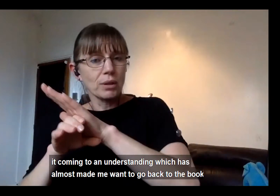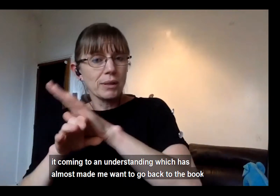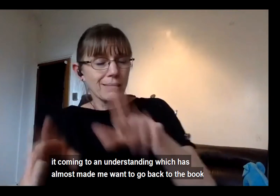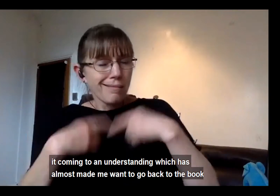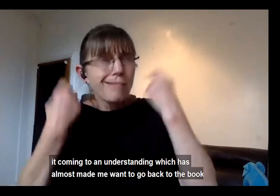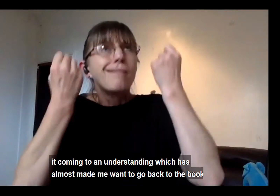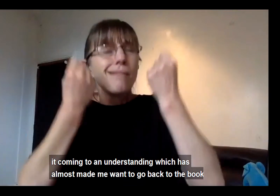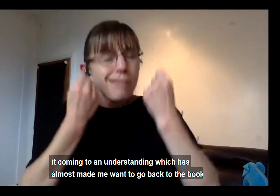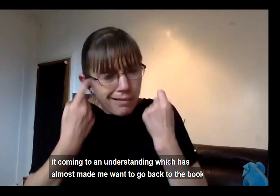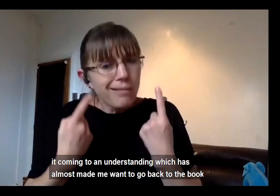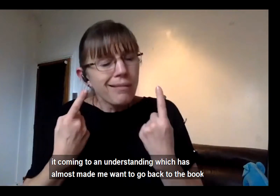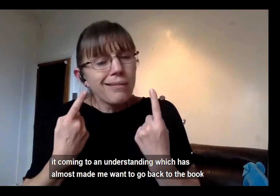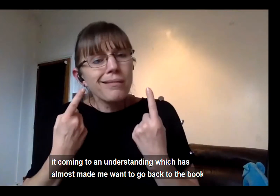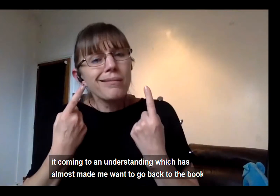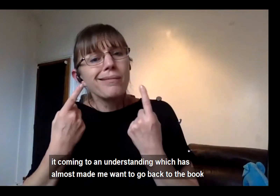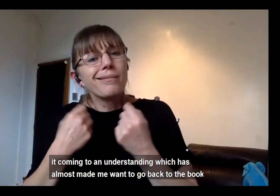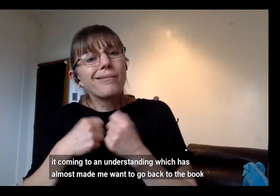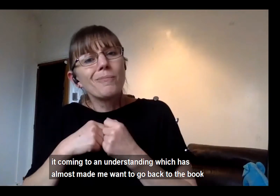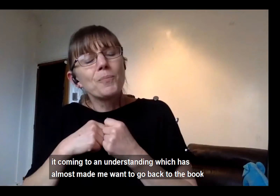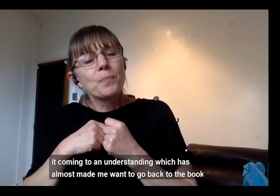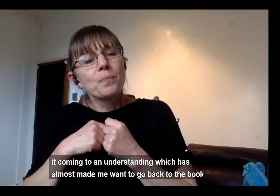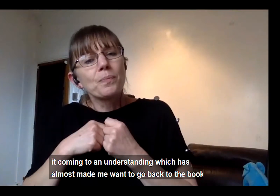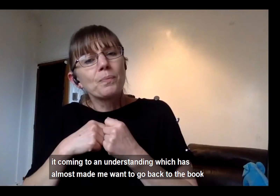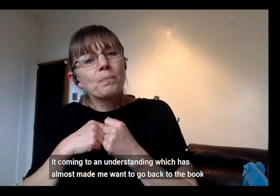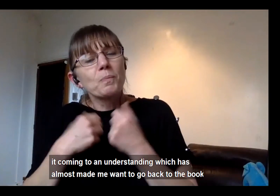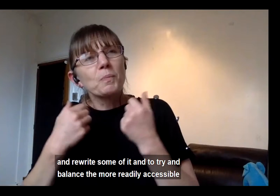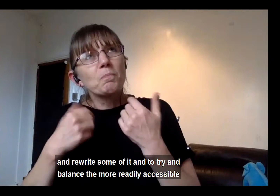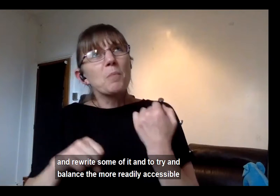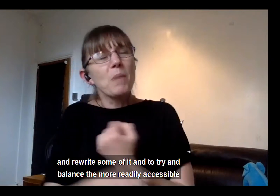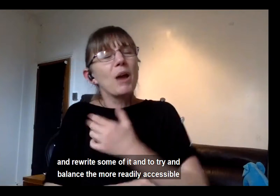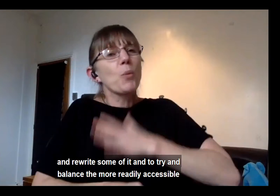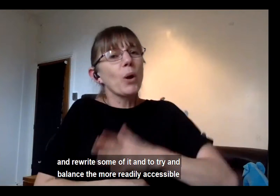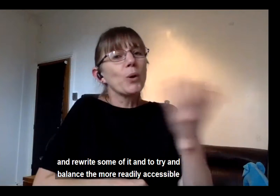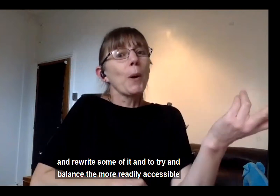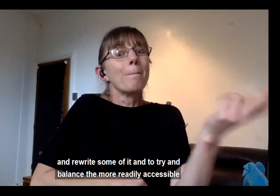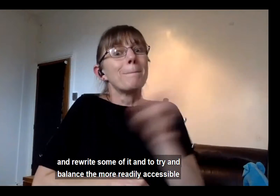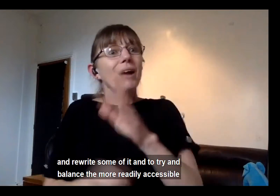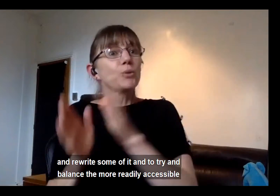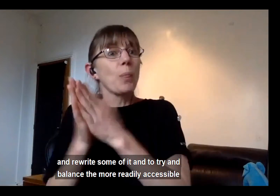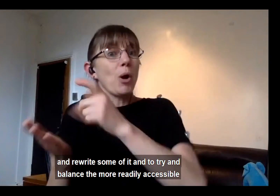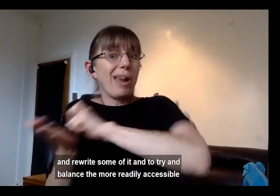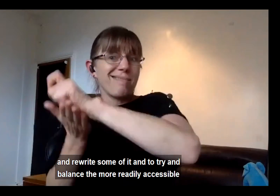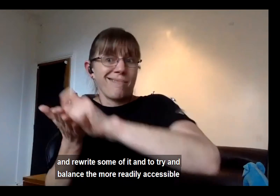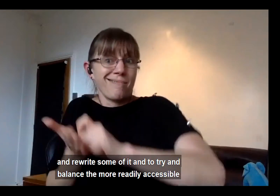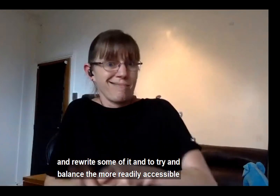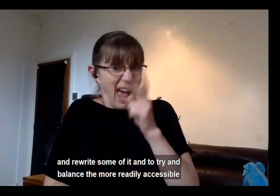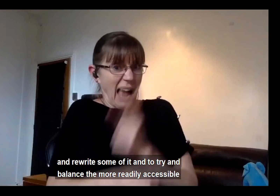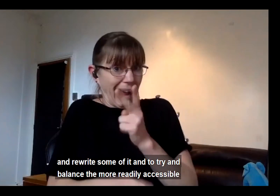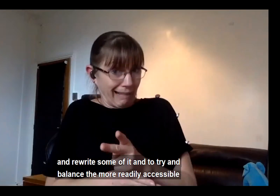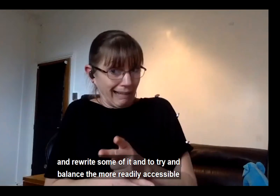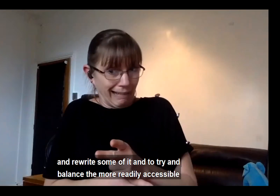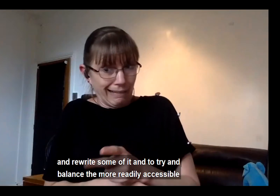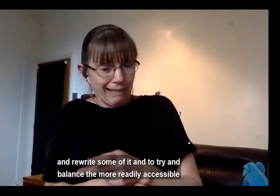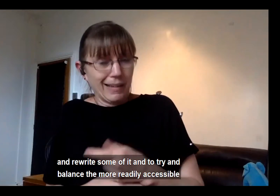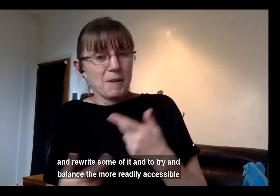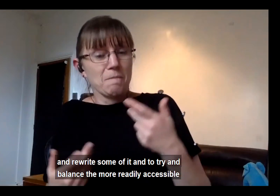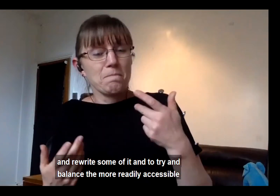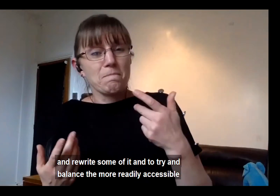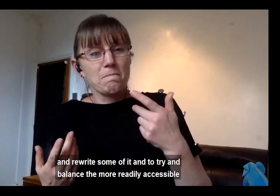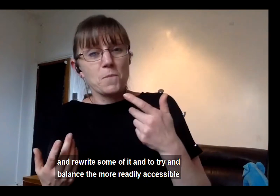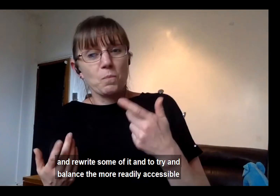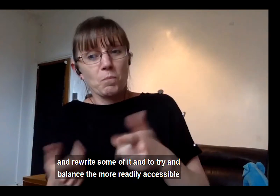understanding which has almost made me want to go back to the book and rewrite some of it, and